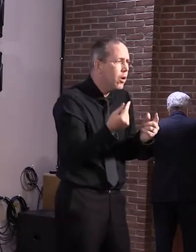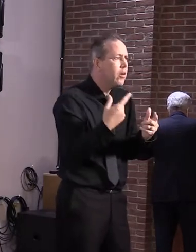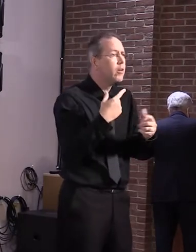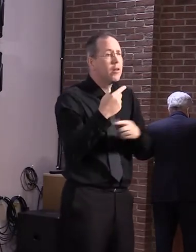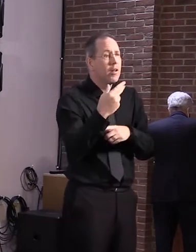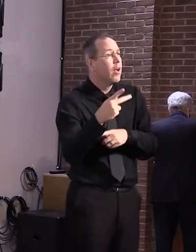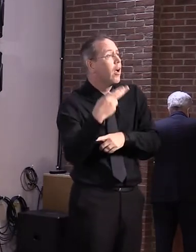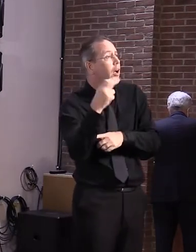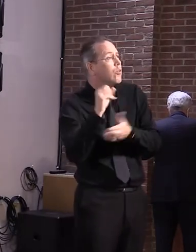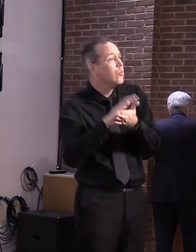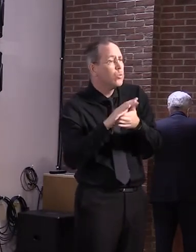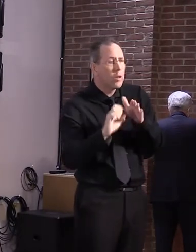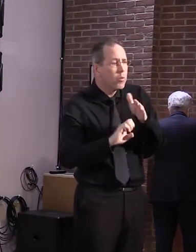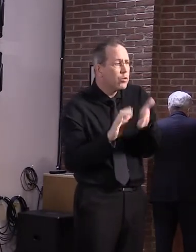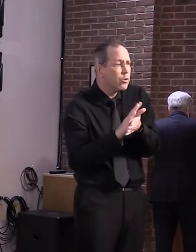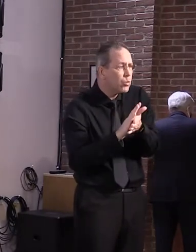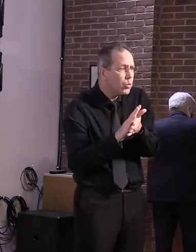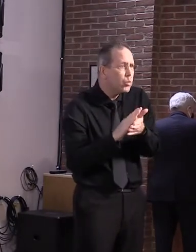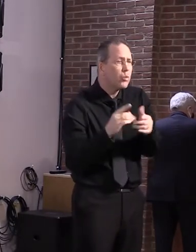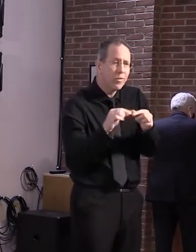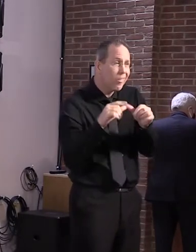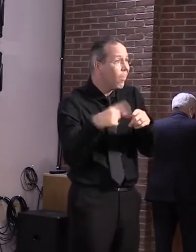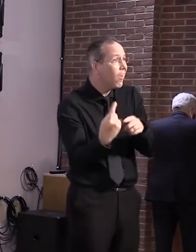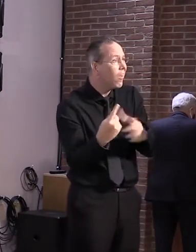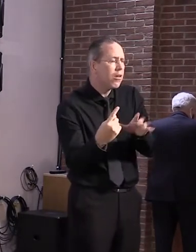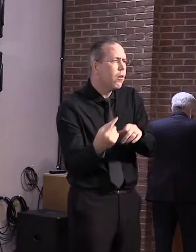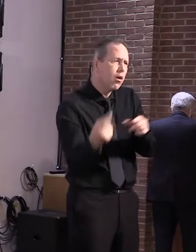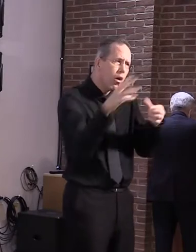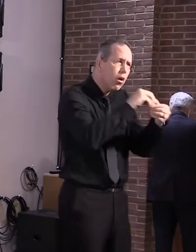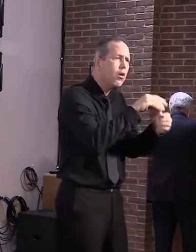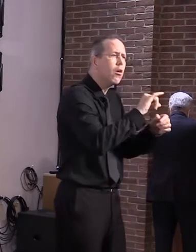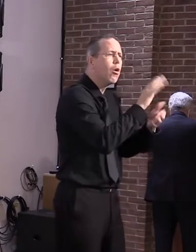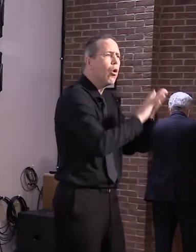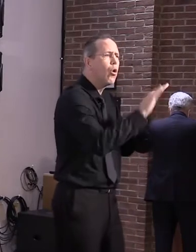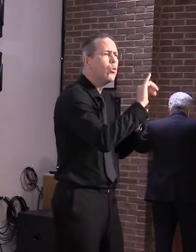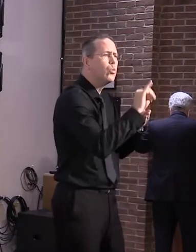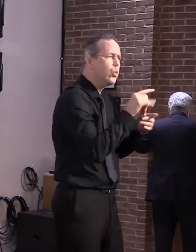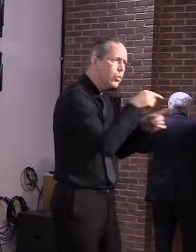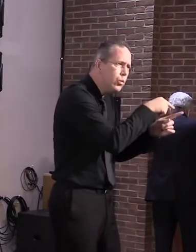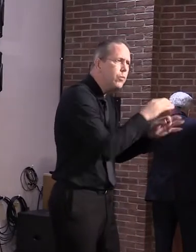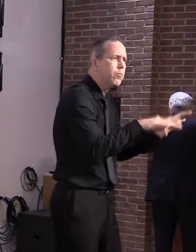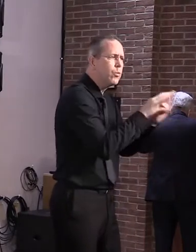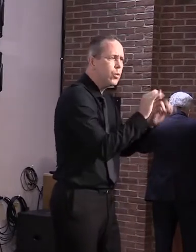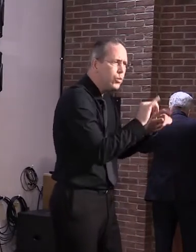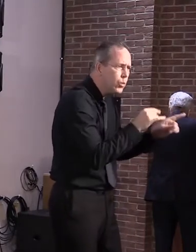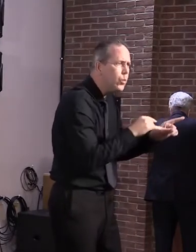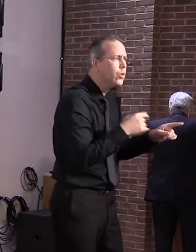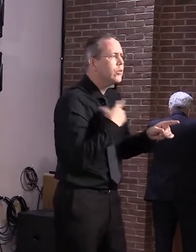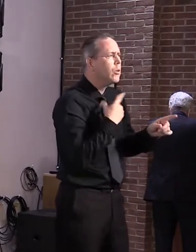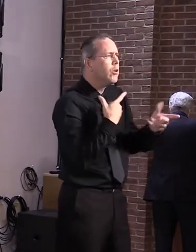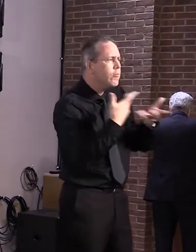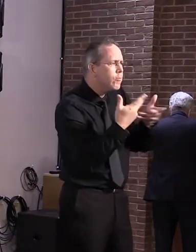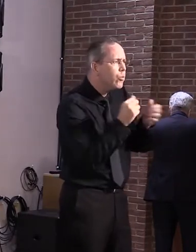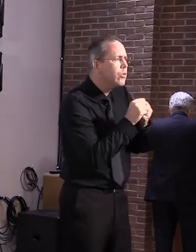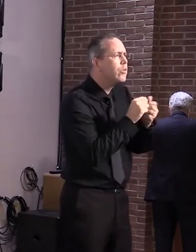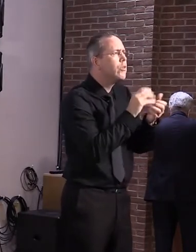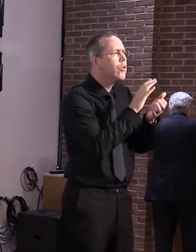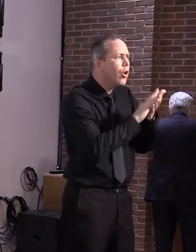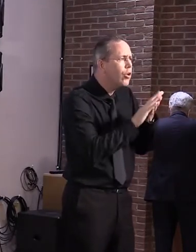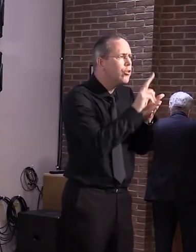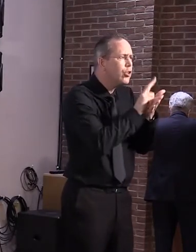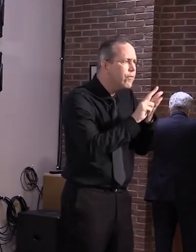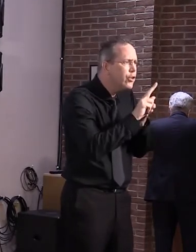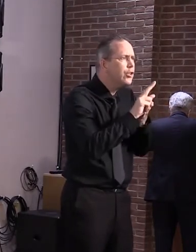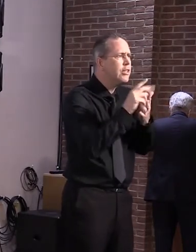education. So we've been working with higher education leaders over the last several weeks to develop guidelines and